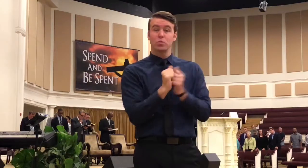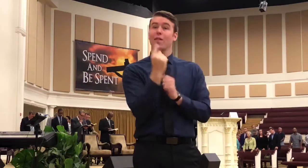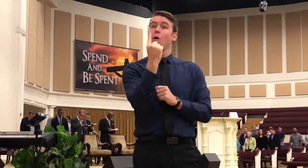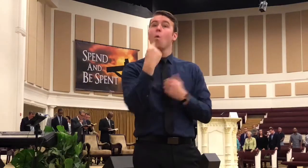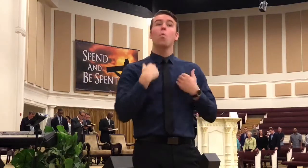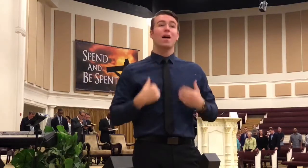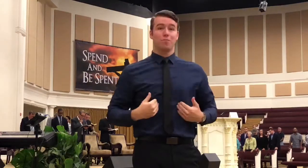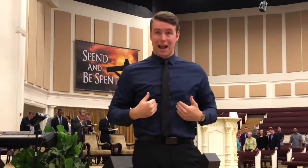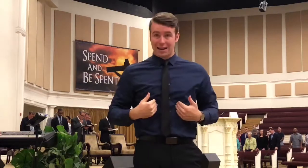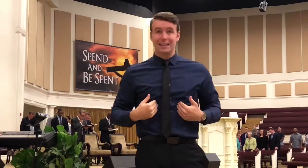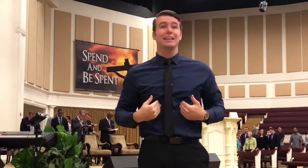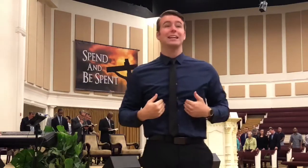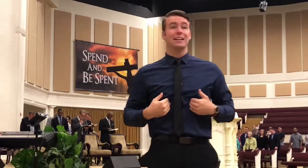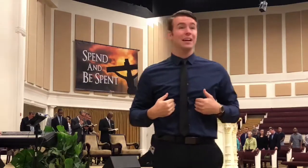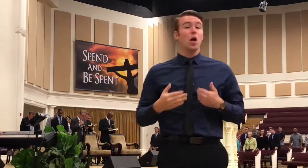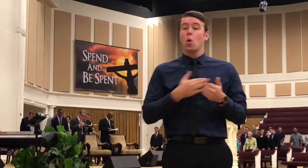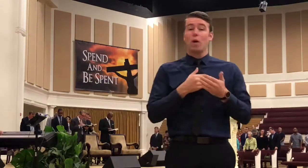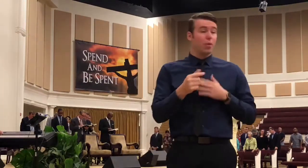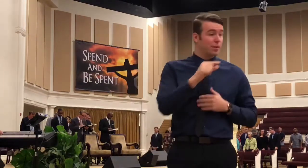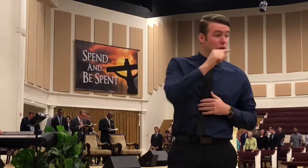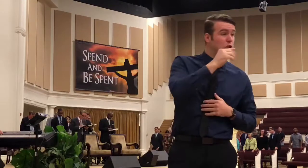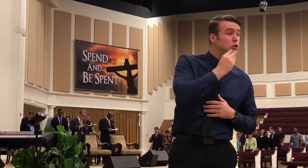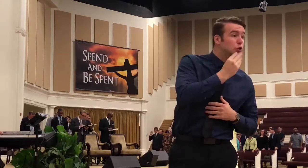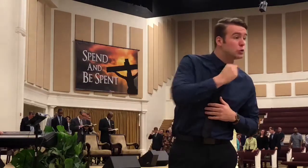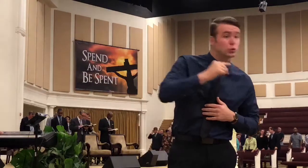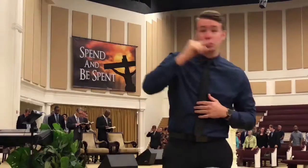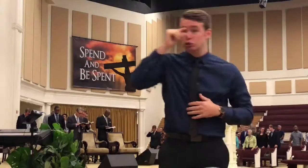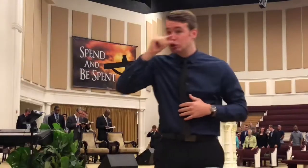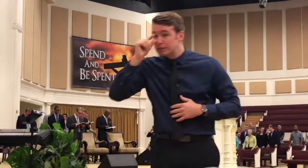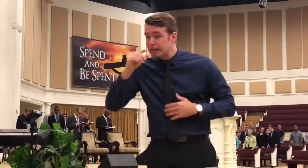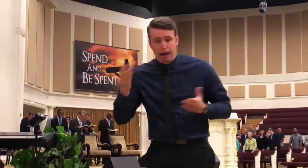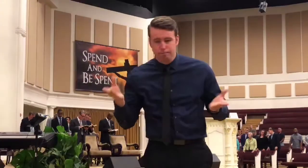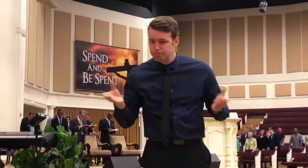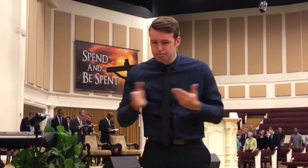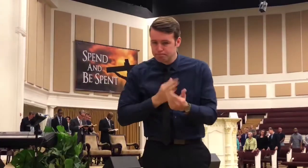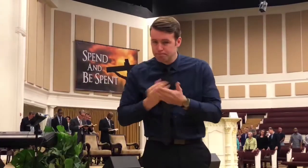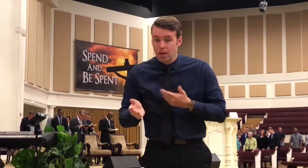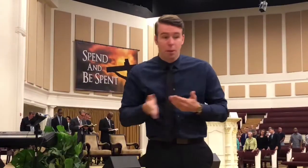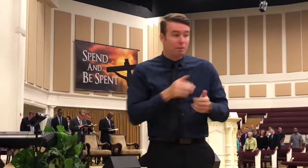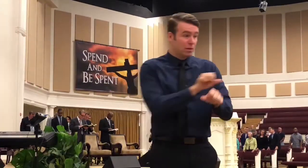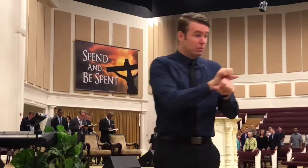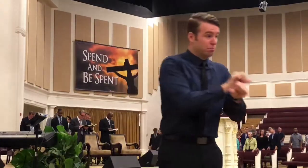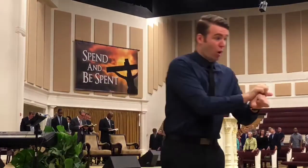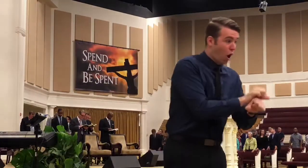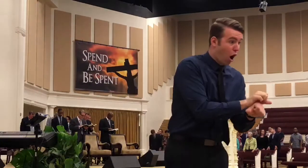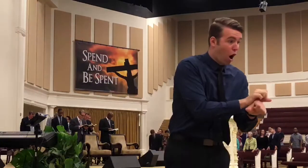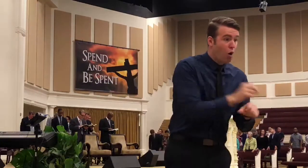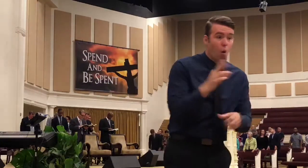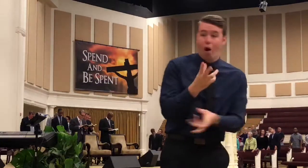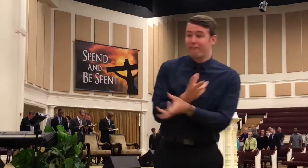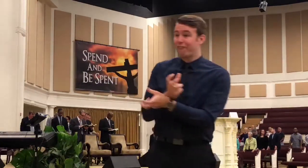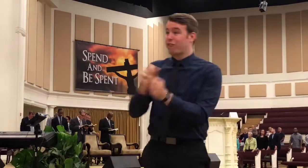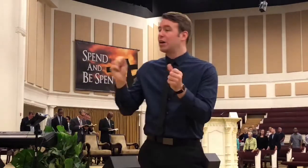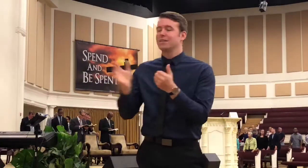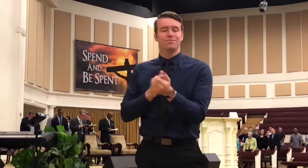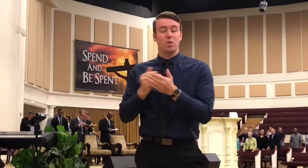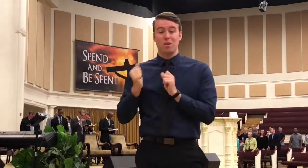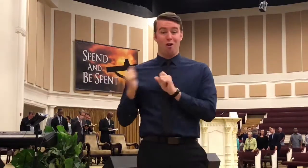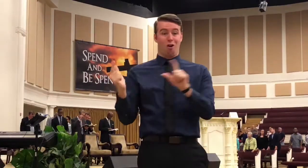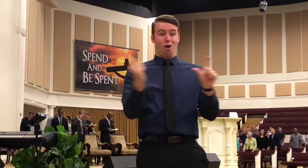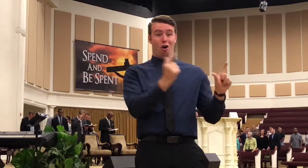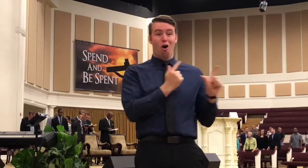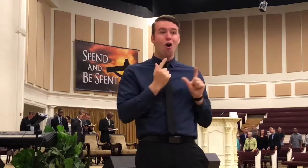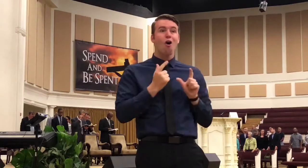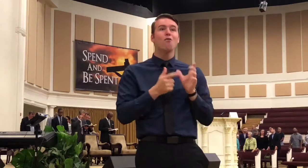body, whether we be Jews or Gentiles, whether we be bond or free, and have been all